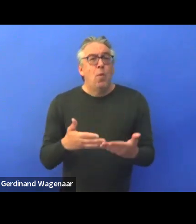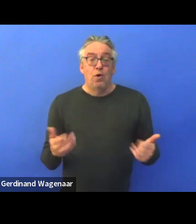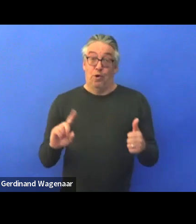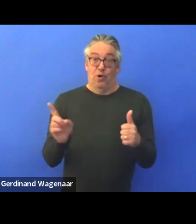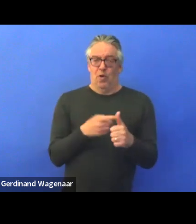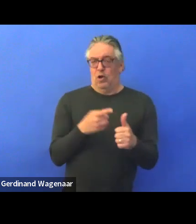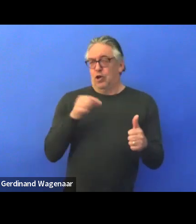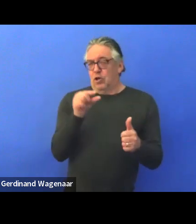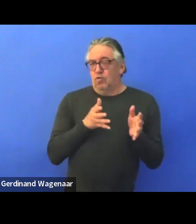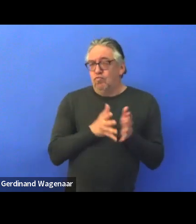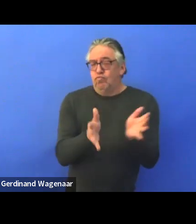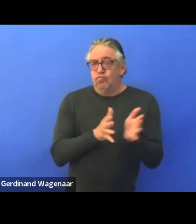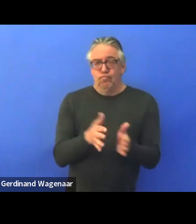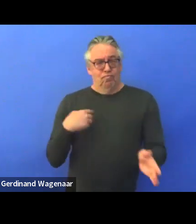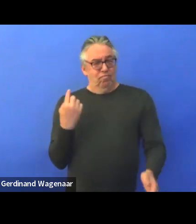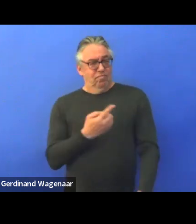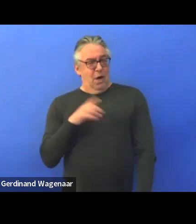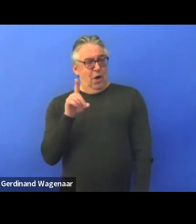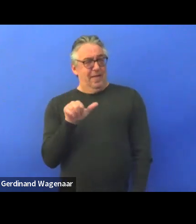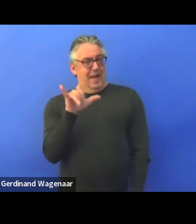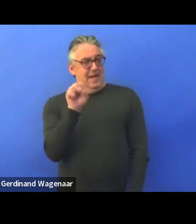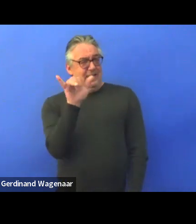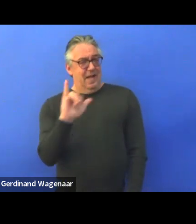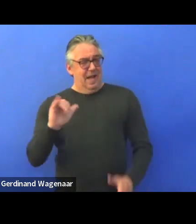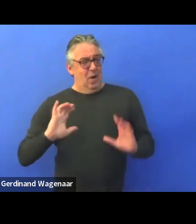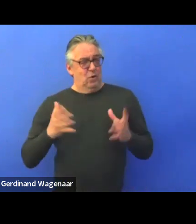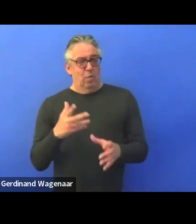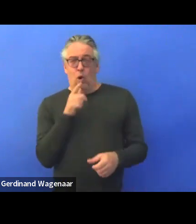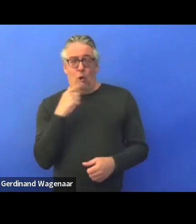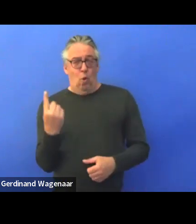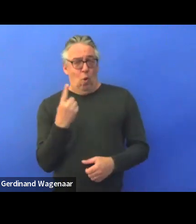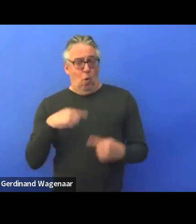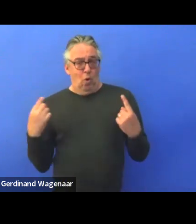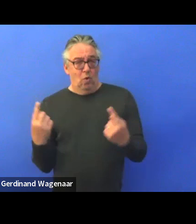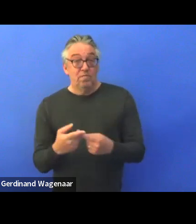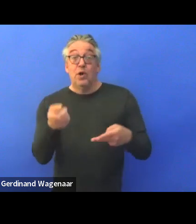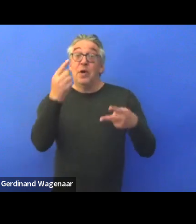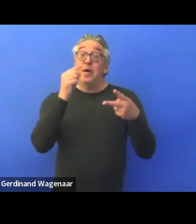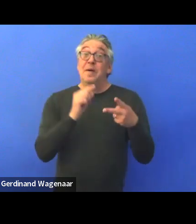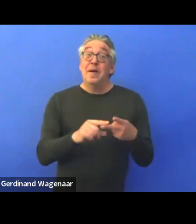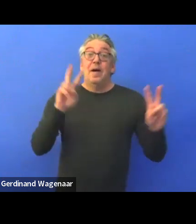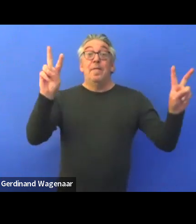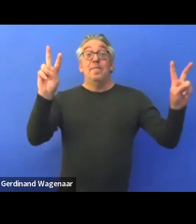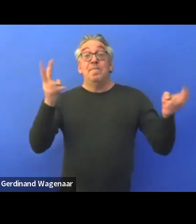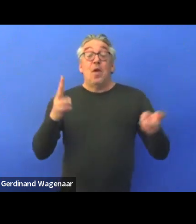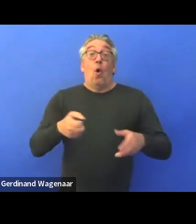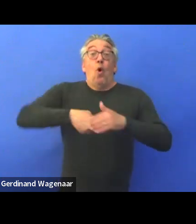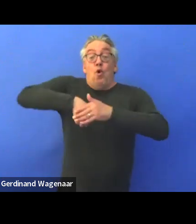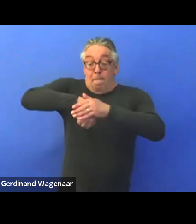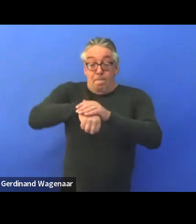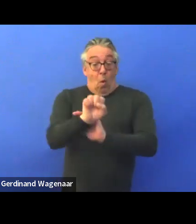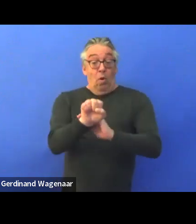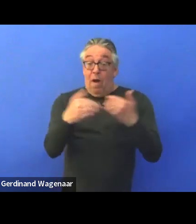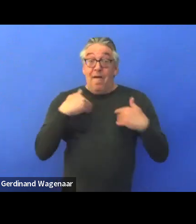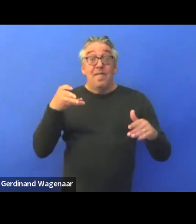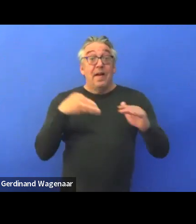more to the DAISY Consortium, and then we'll talk about the Born Accessible revolution in publishing.